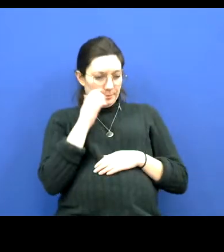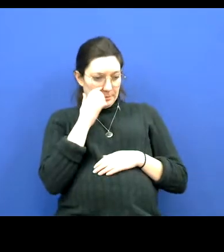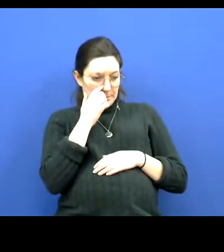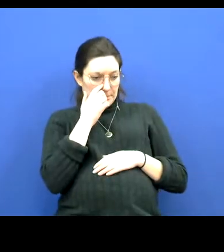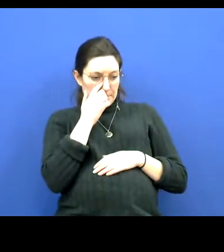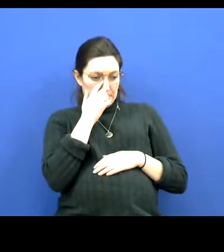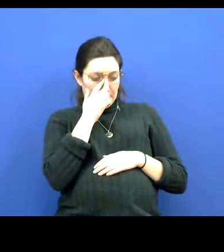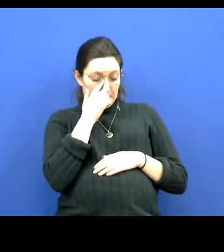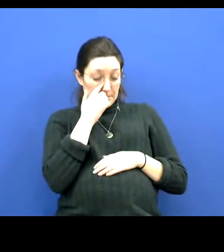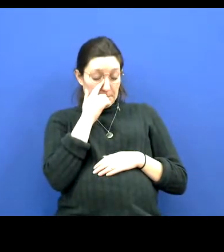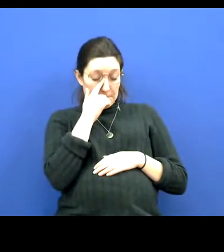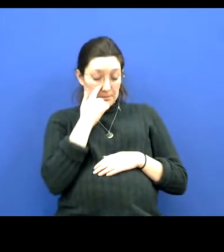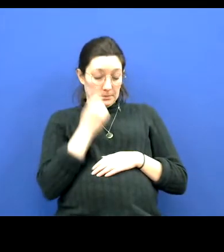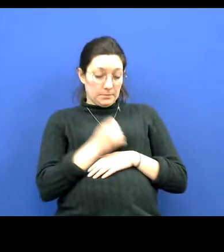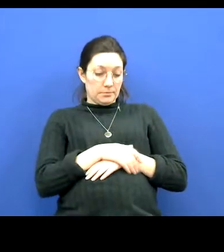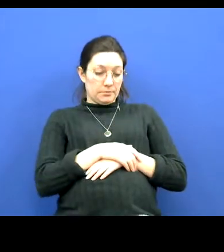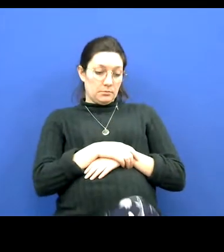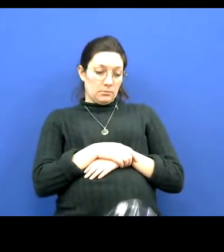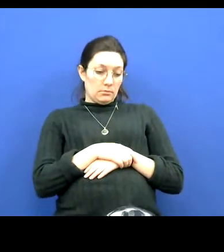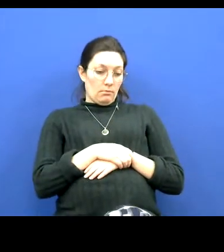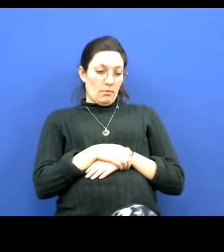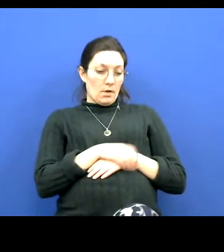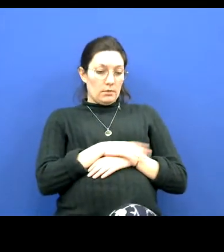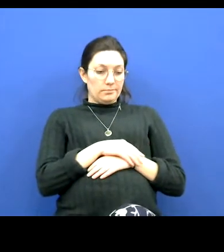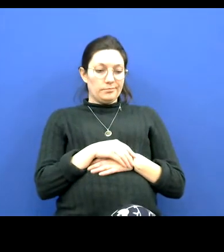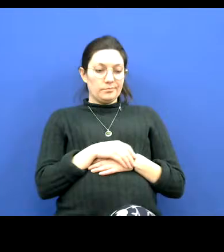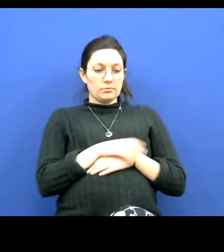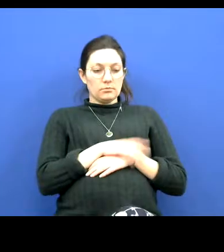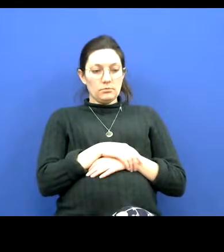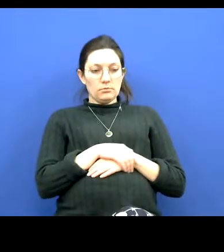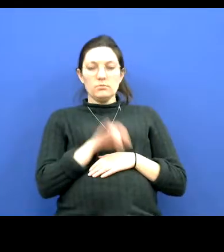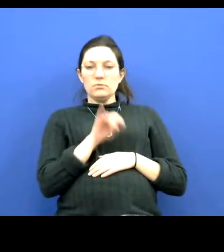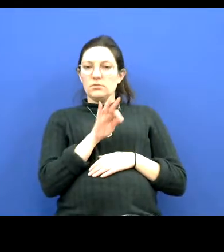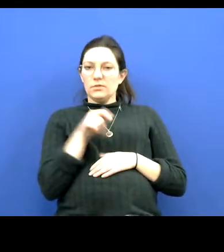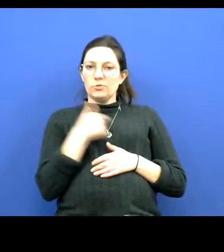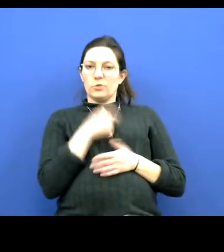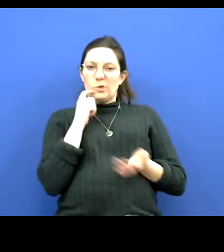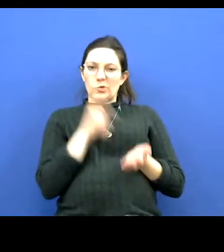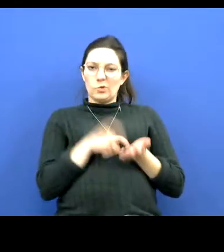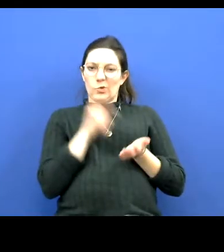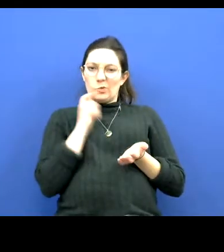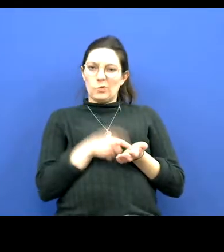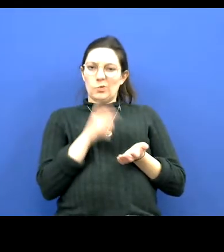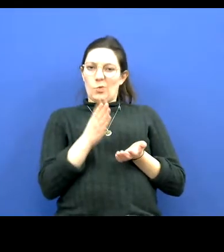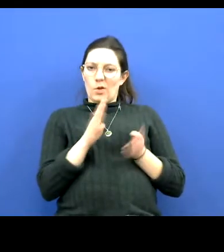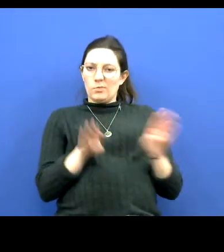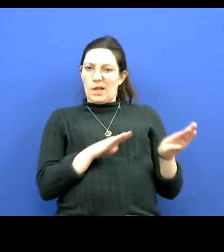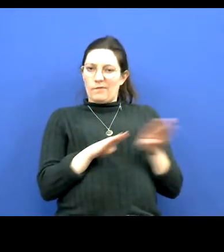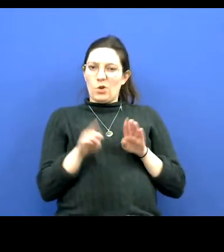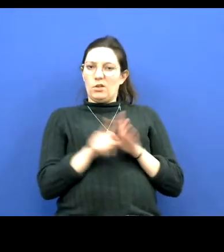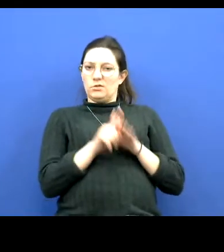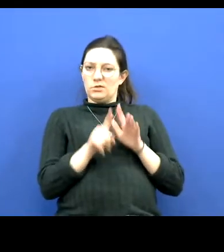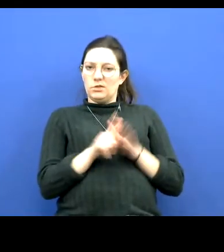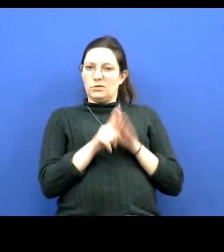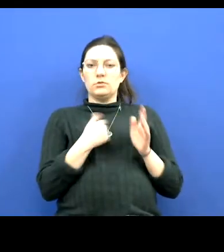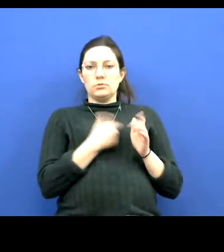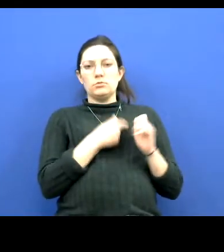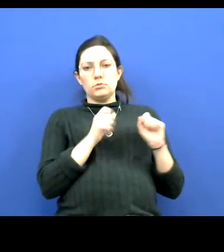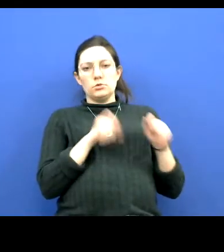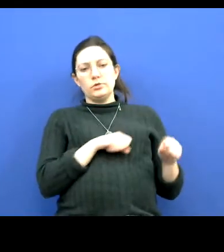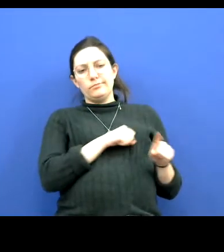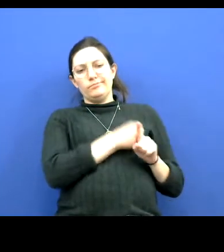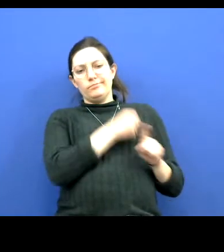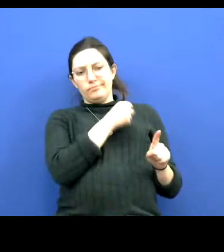trying to address, if we're trying to discourage a particular behavior. All those have to be within